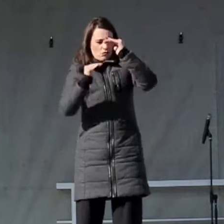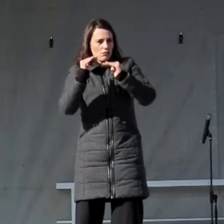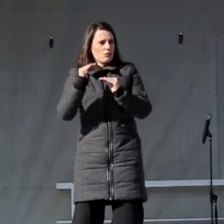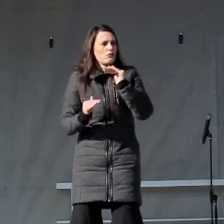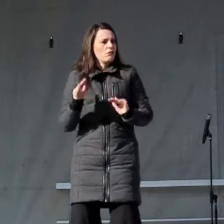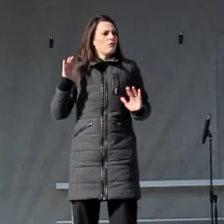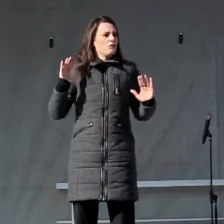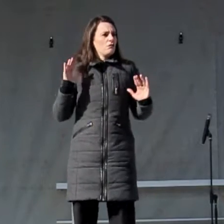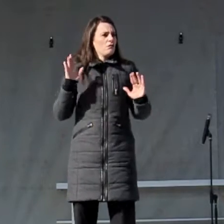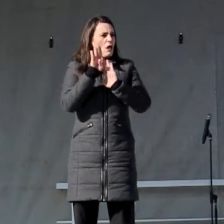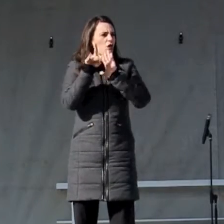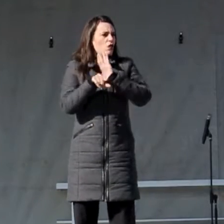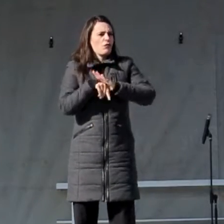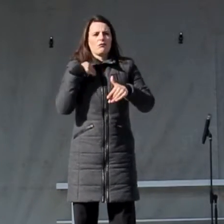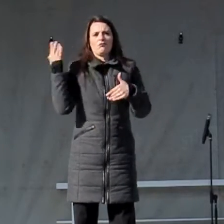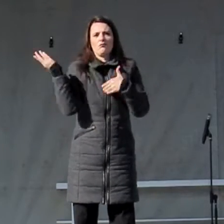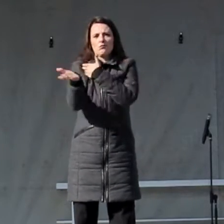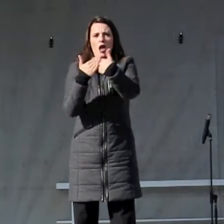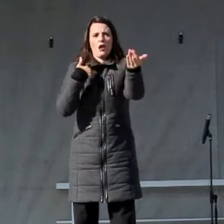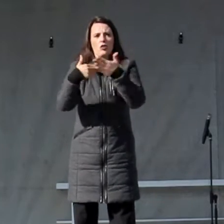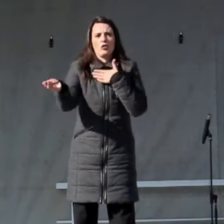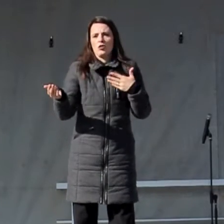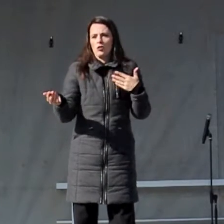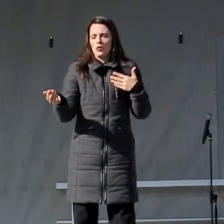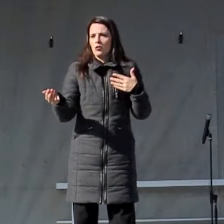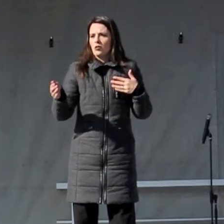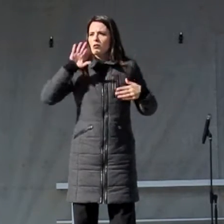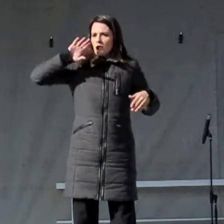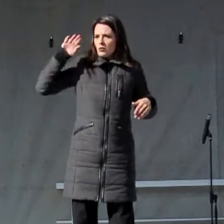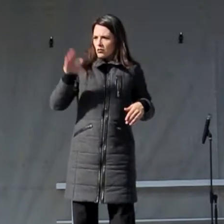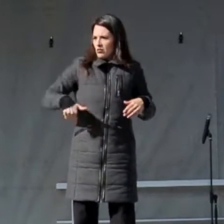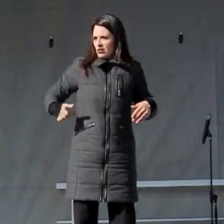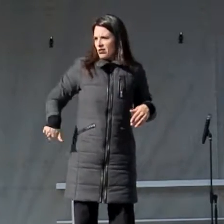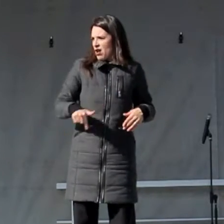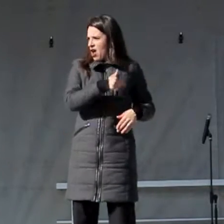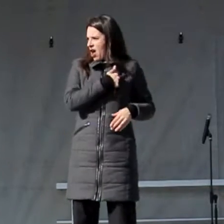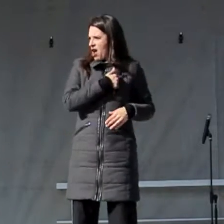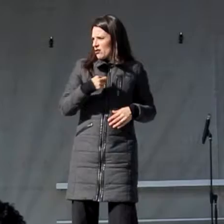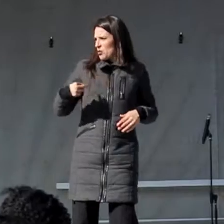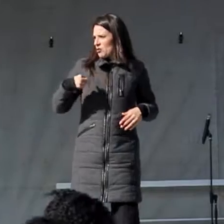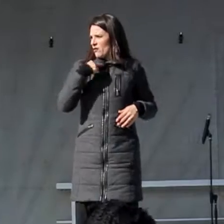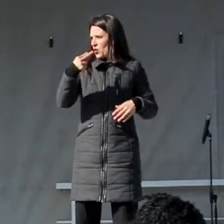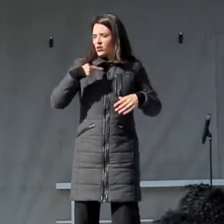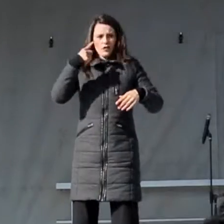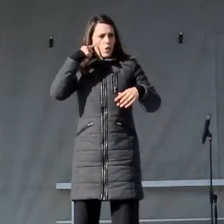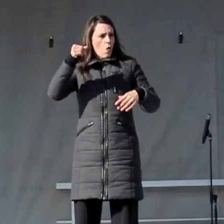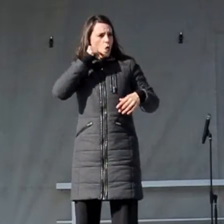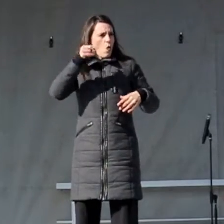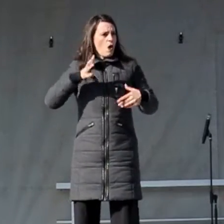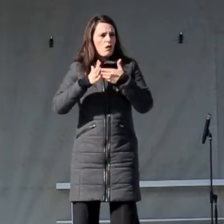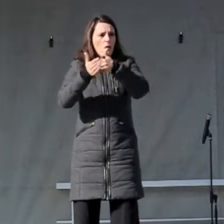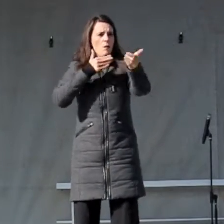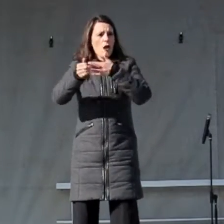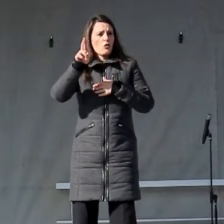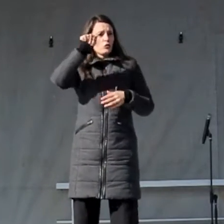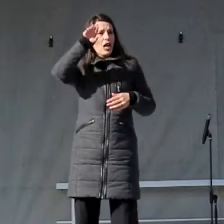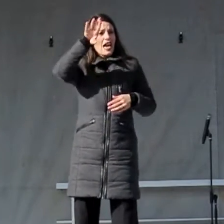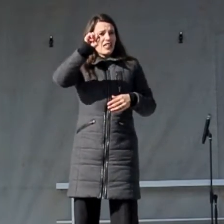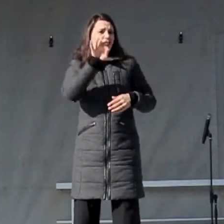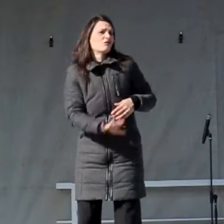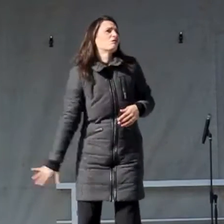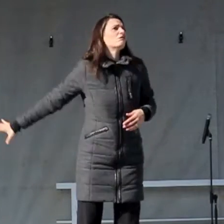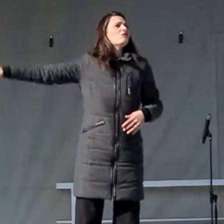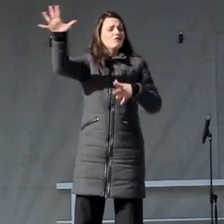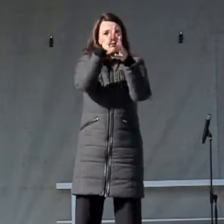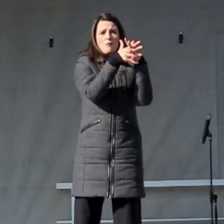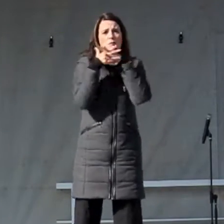background. We rise. The voices of all women, regardless of race, nationwide must